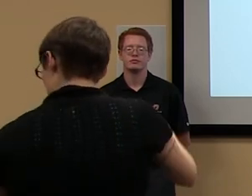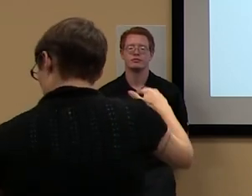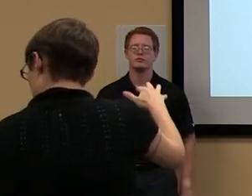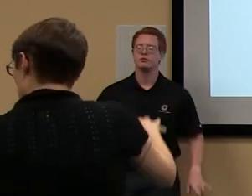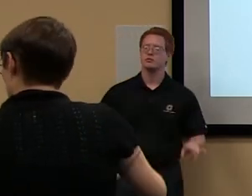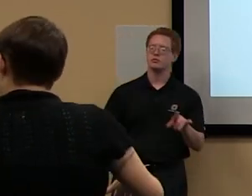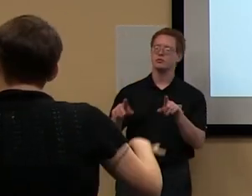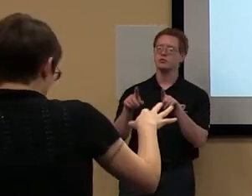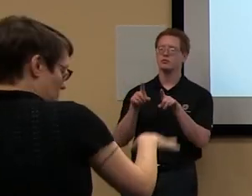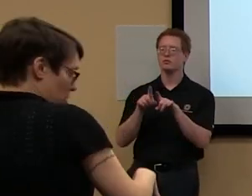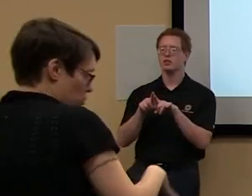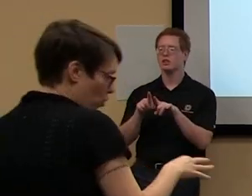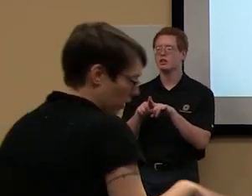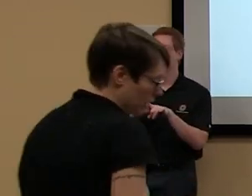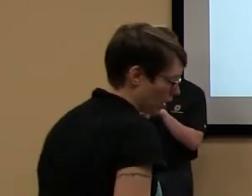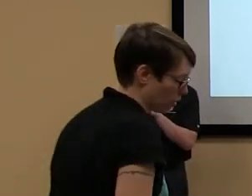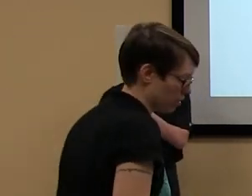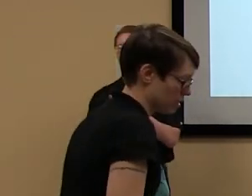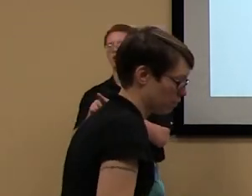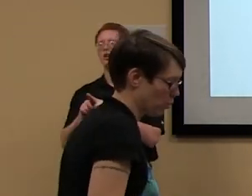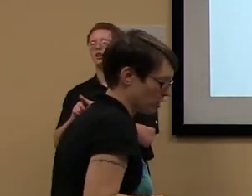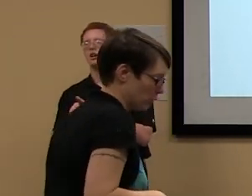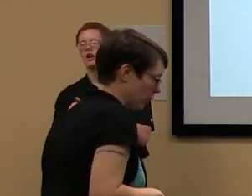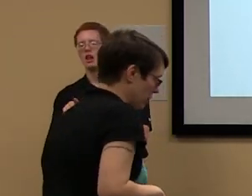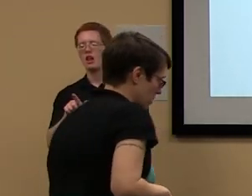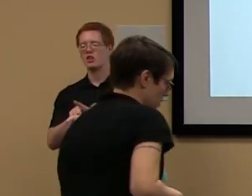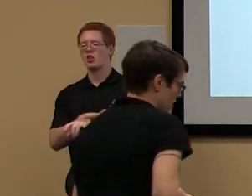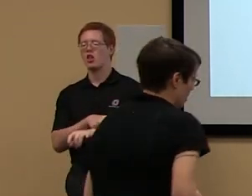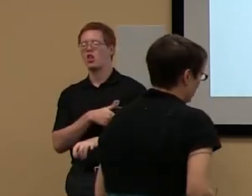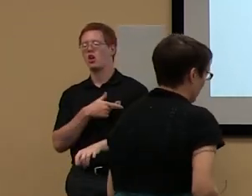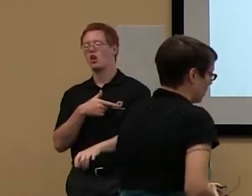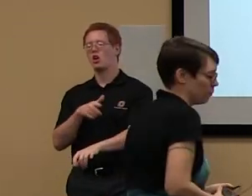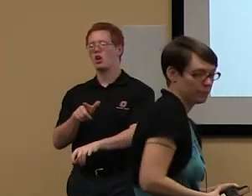and it is so you have to scroll to keep on scrolling down there is some more to